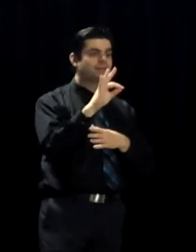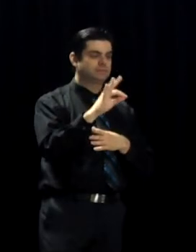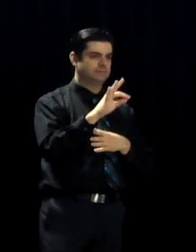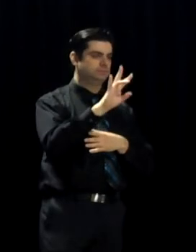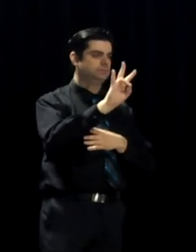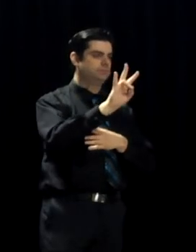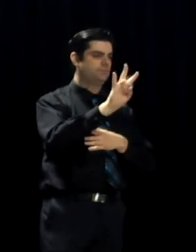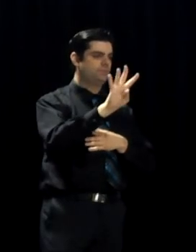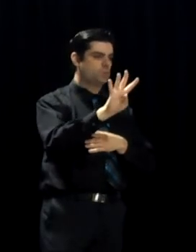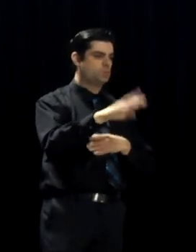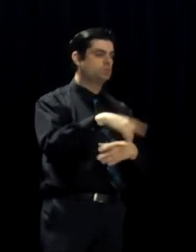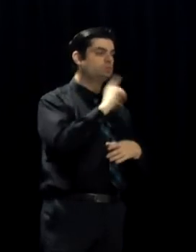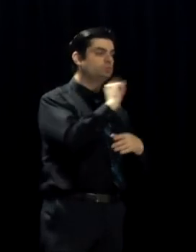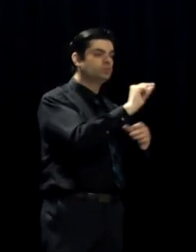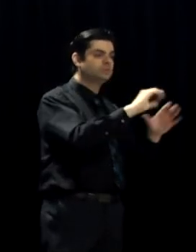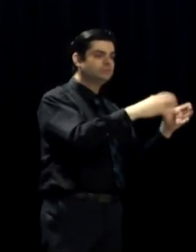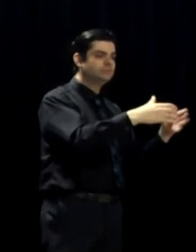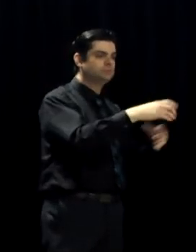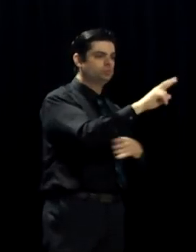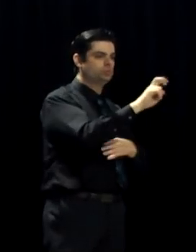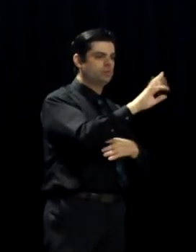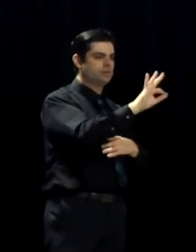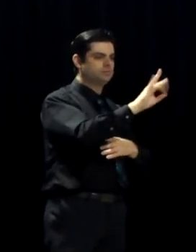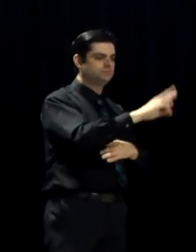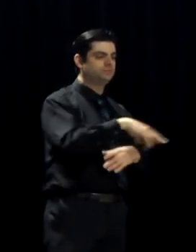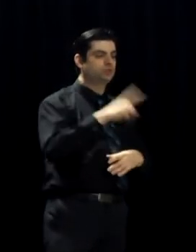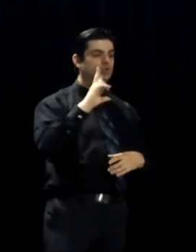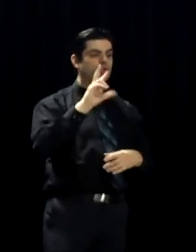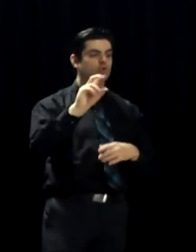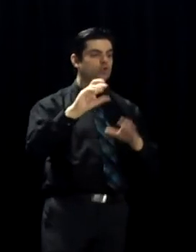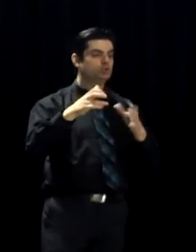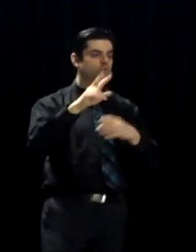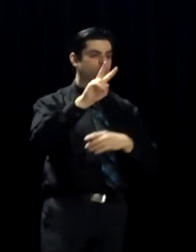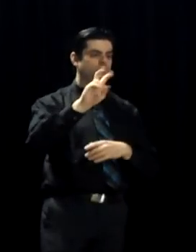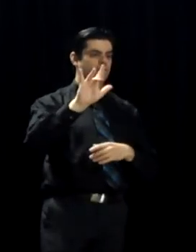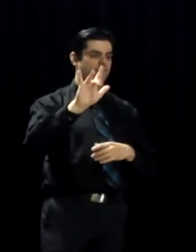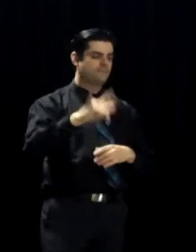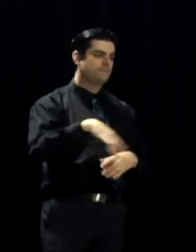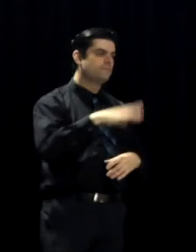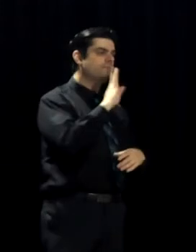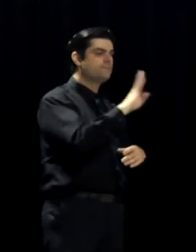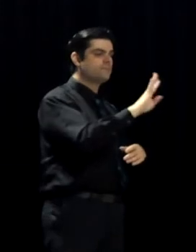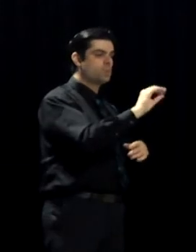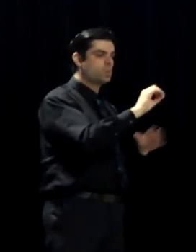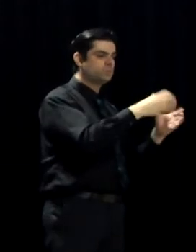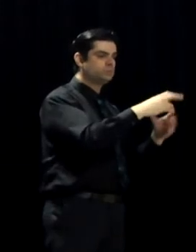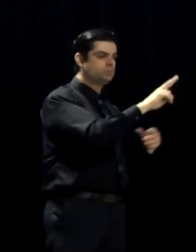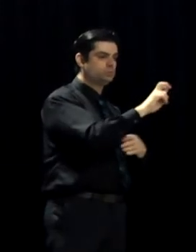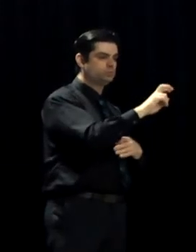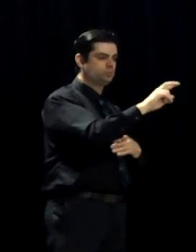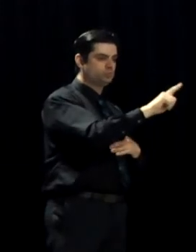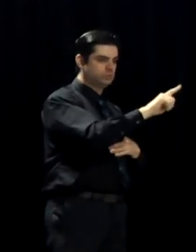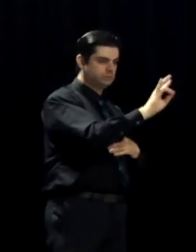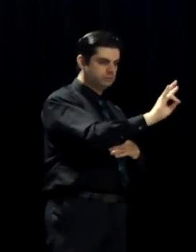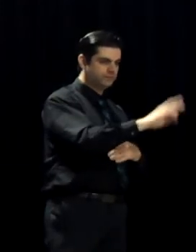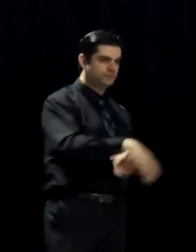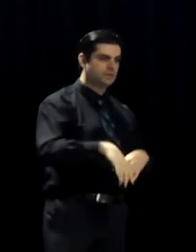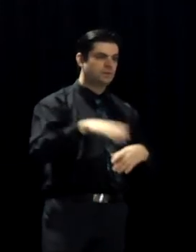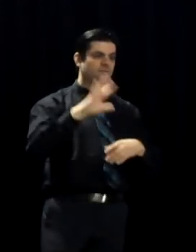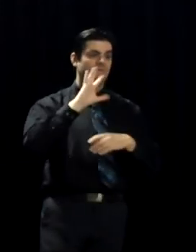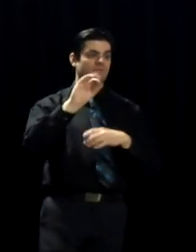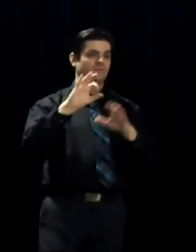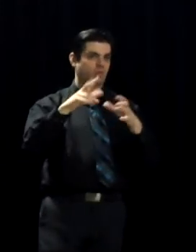in their 40s, 300 in their 50s, 238 in their 60s, 186 in their 70s, 179